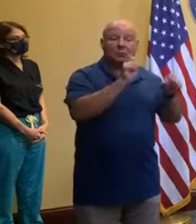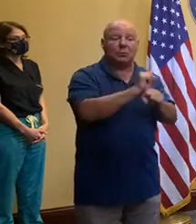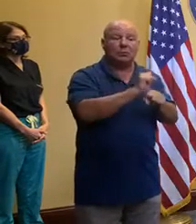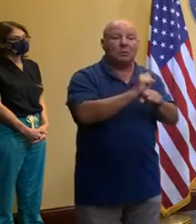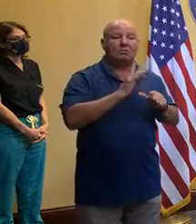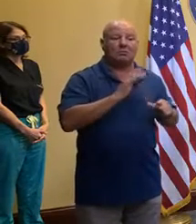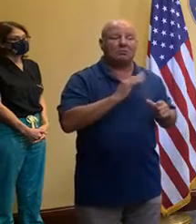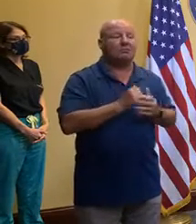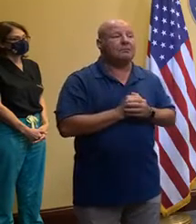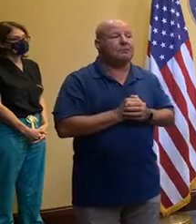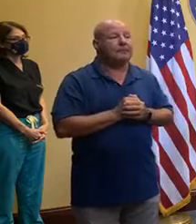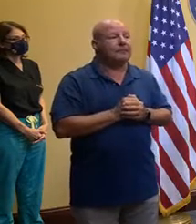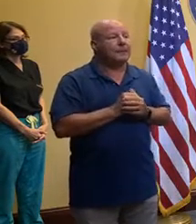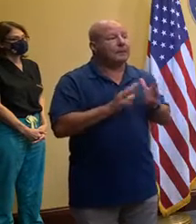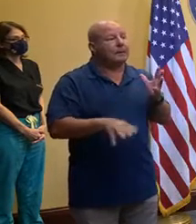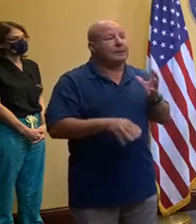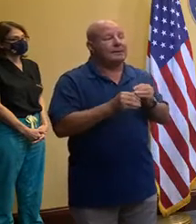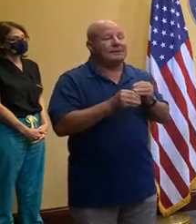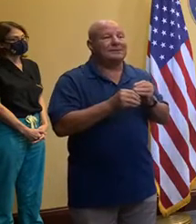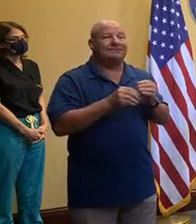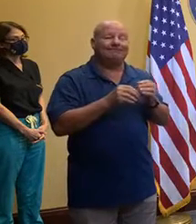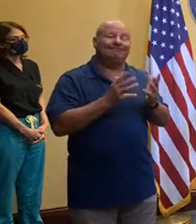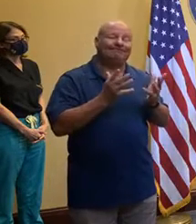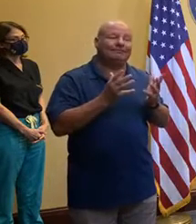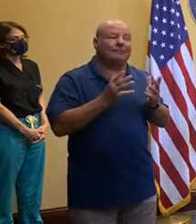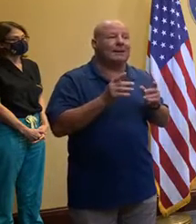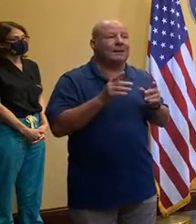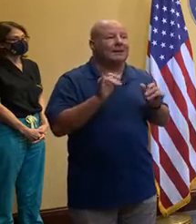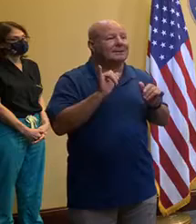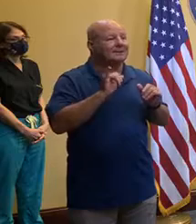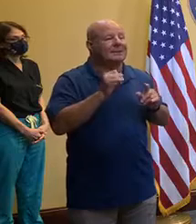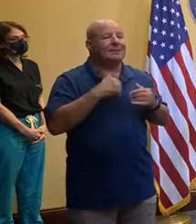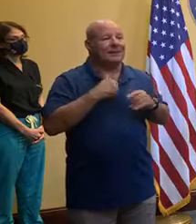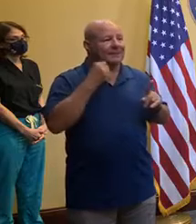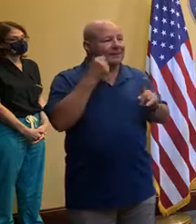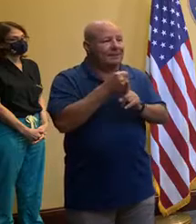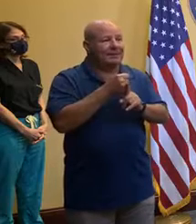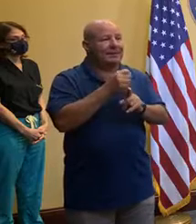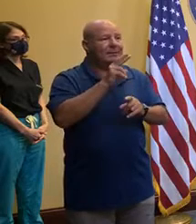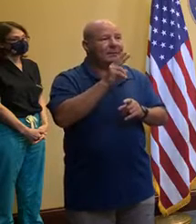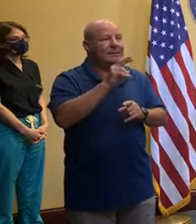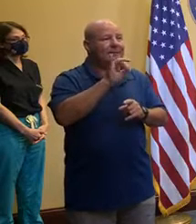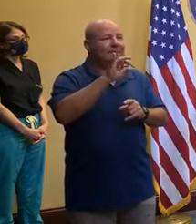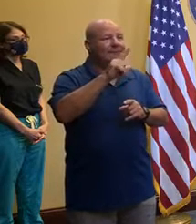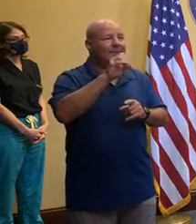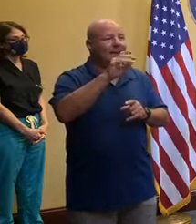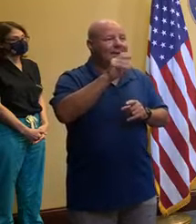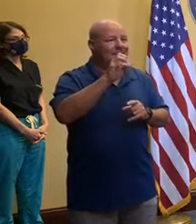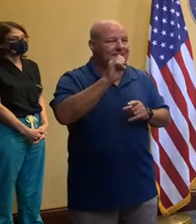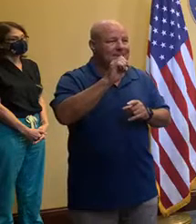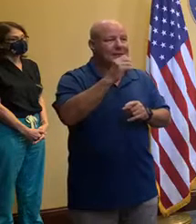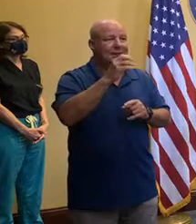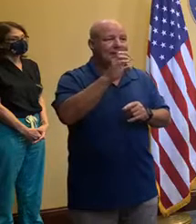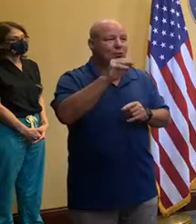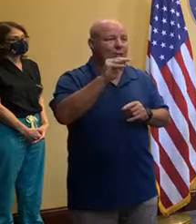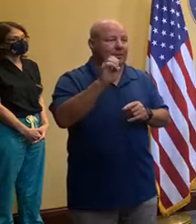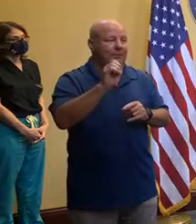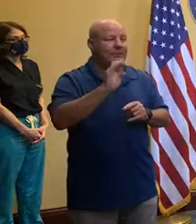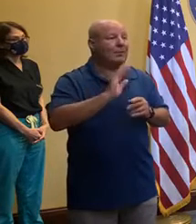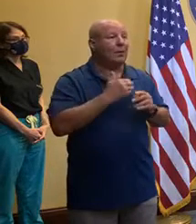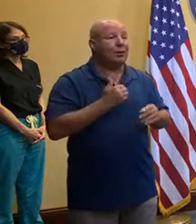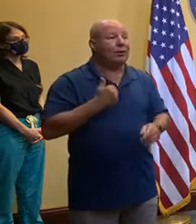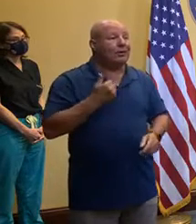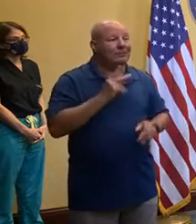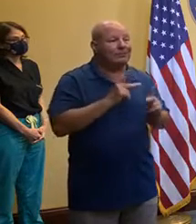addition to that, it's having an impact on violence and crime throughout the city, with our young people not